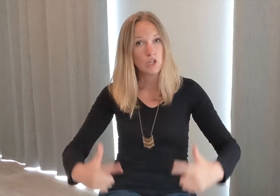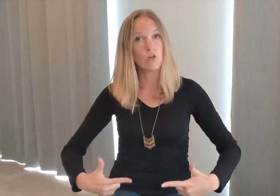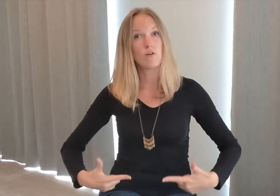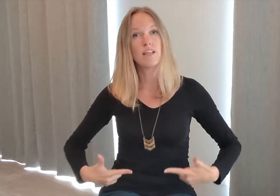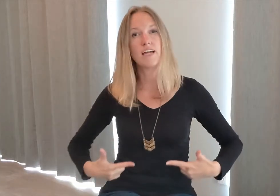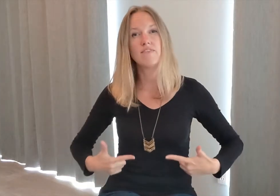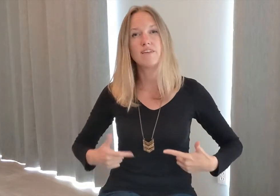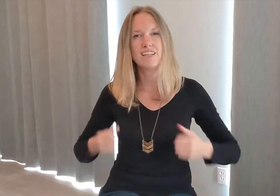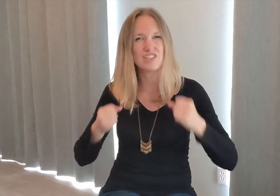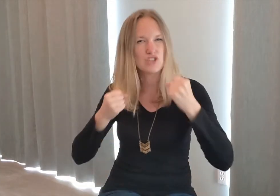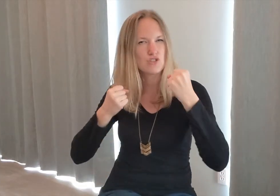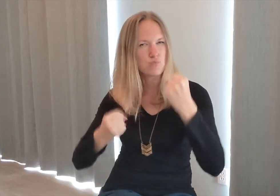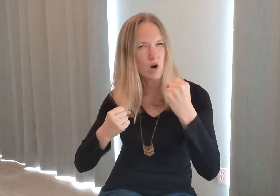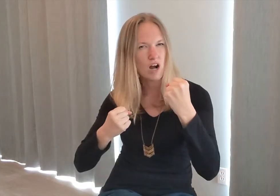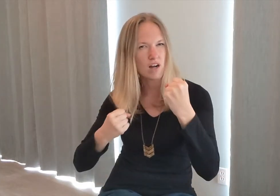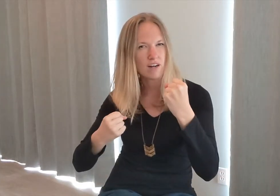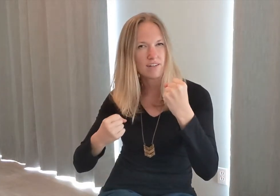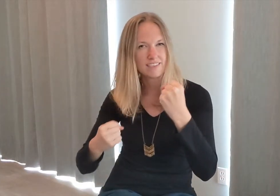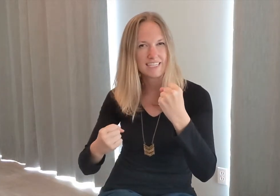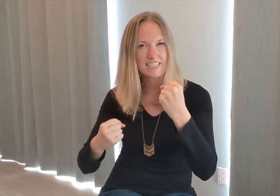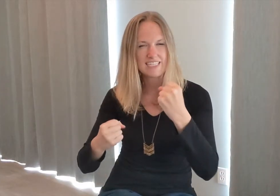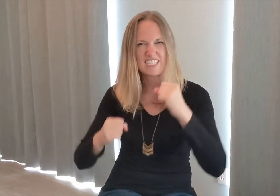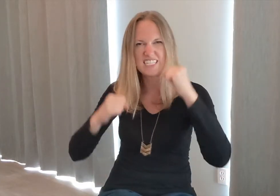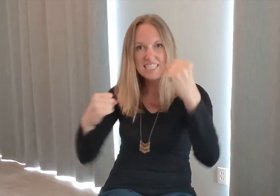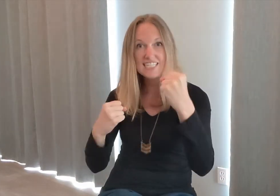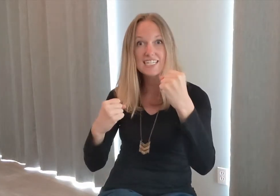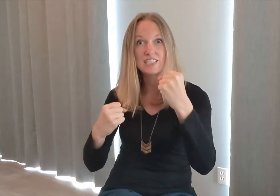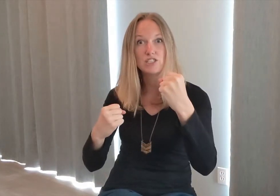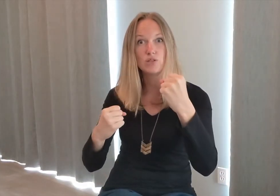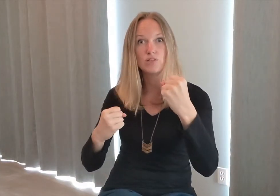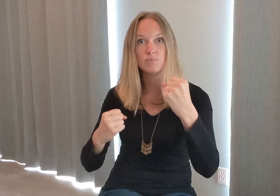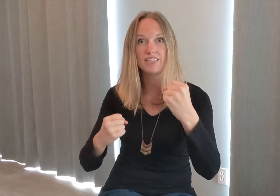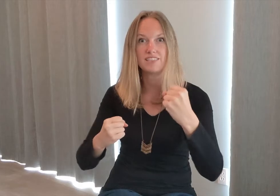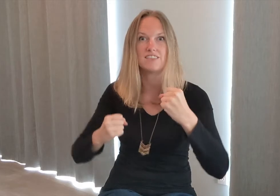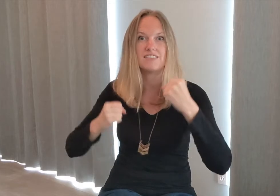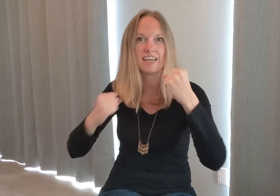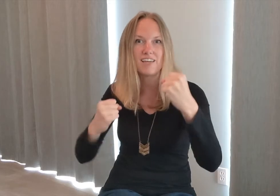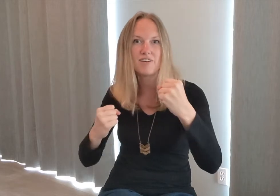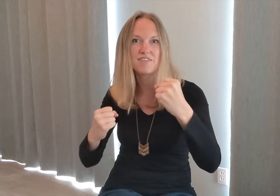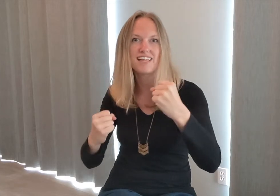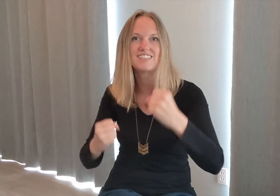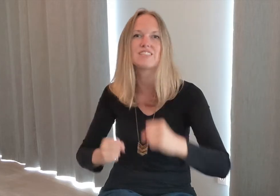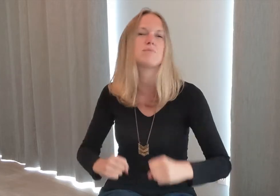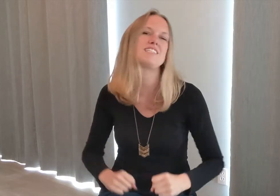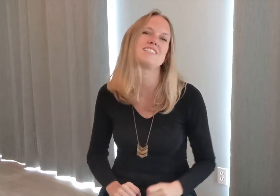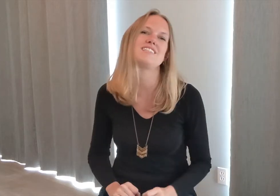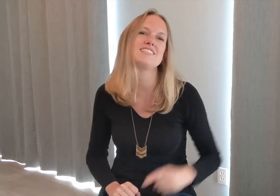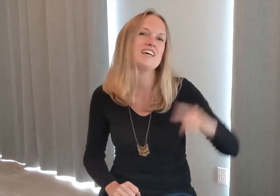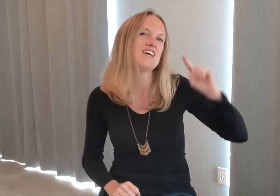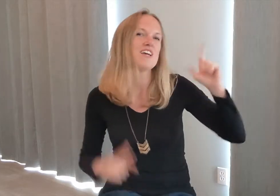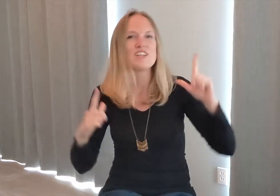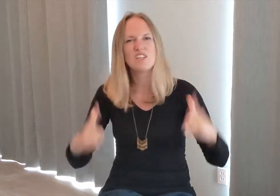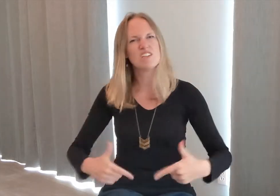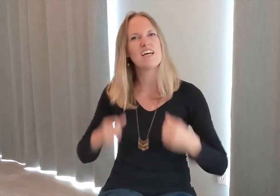Your life and stronger. It's like, yeah, show those muscles, okay? You want to flex those muscles. Your life